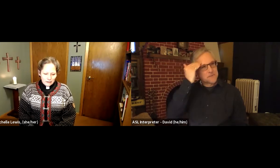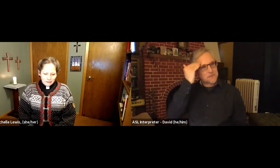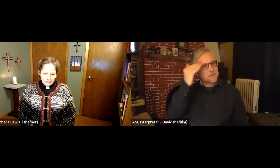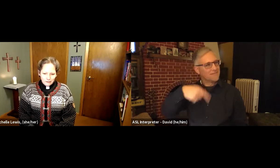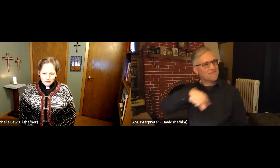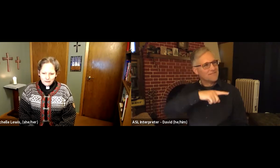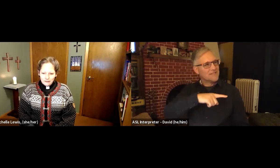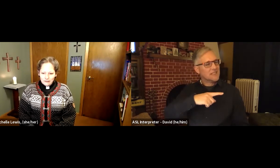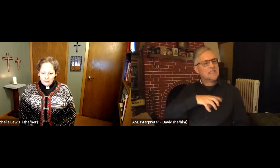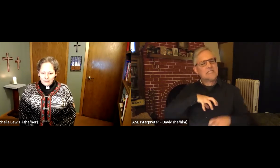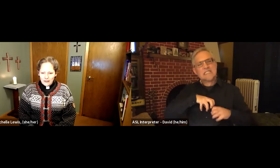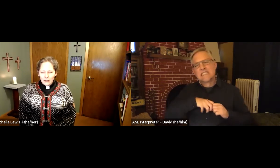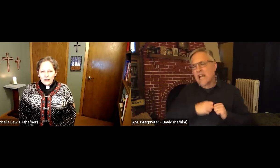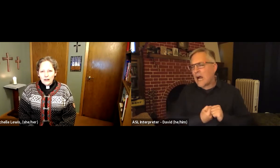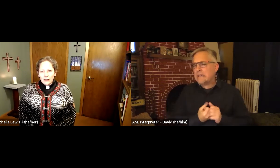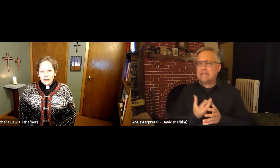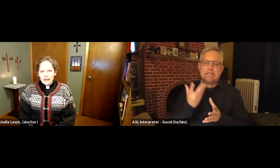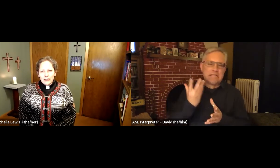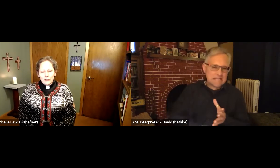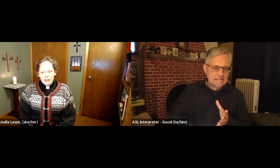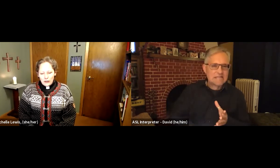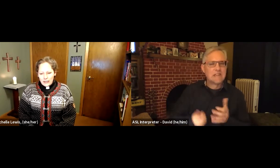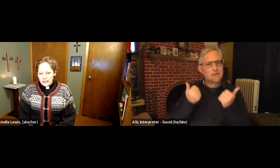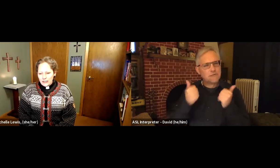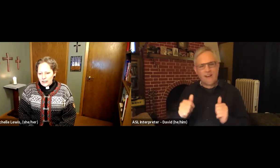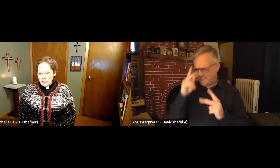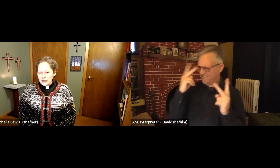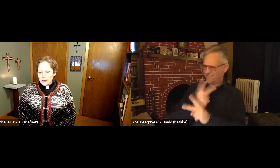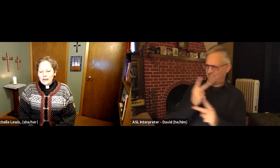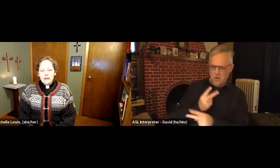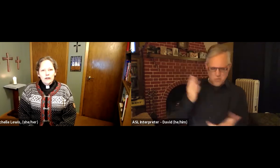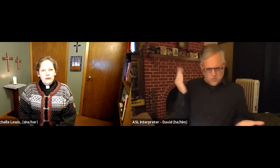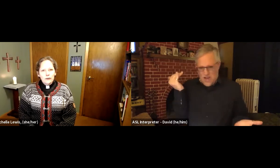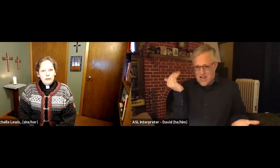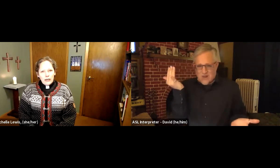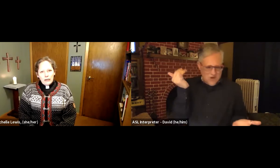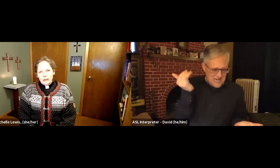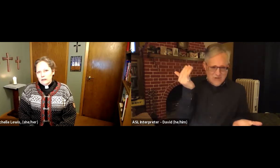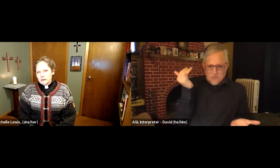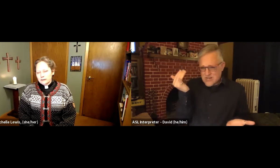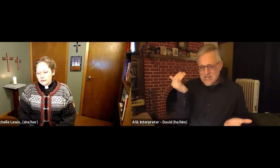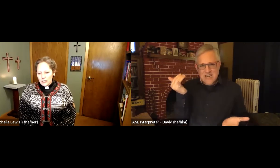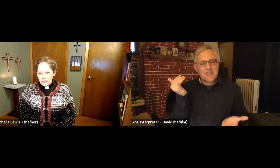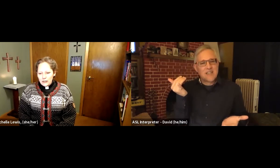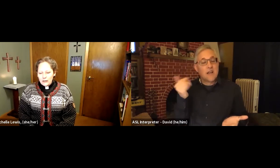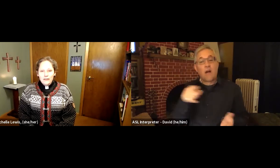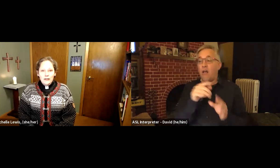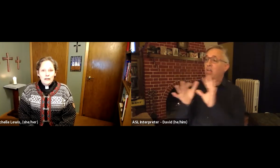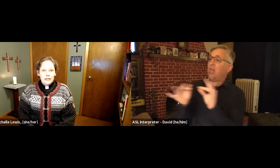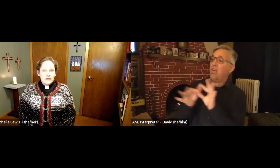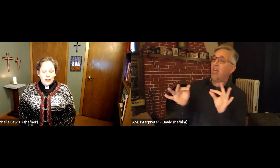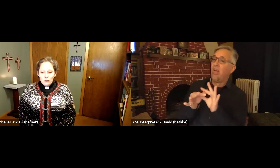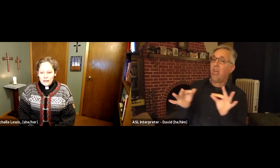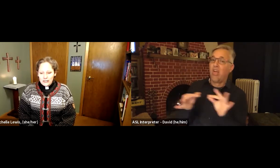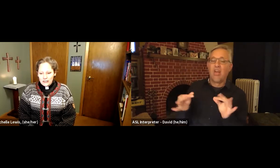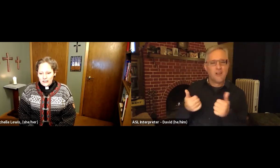loss. And they were trying to ease their own pain and their